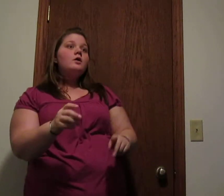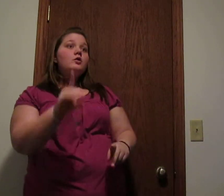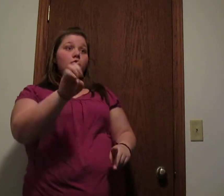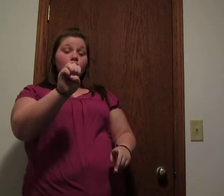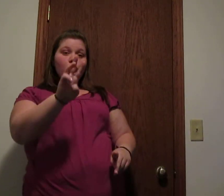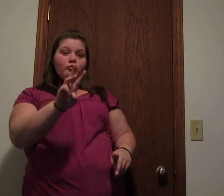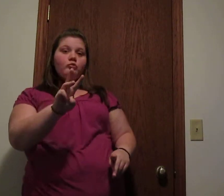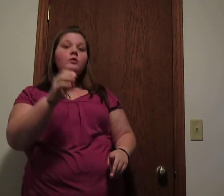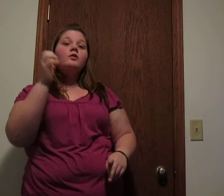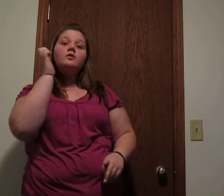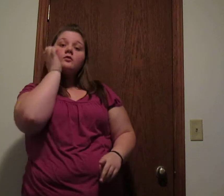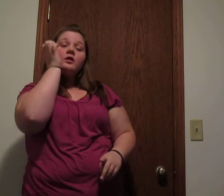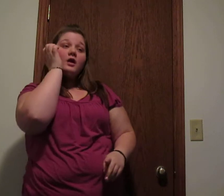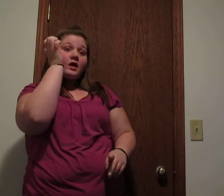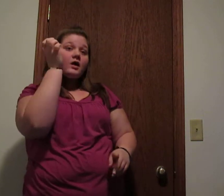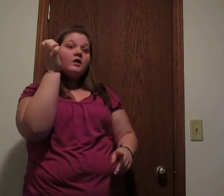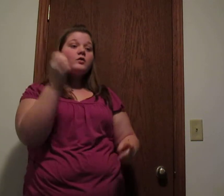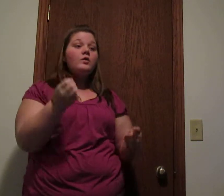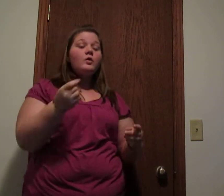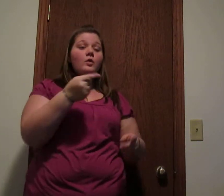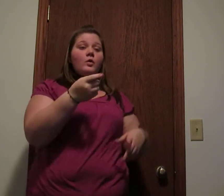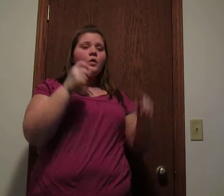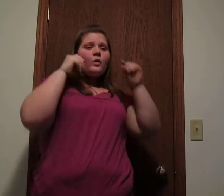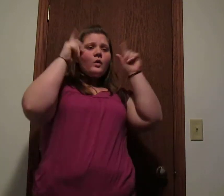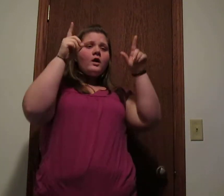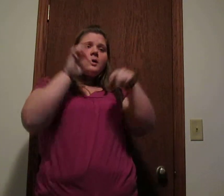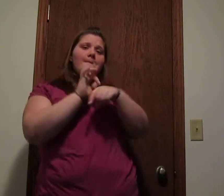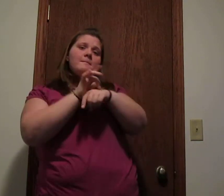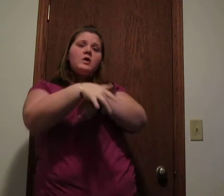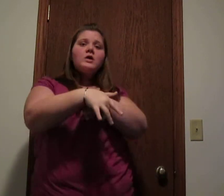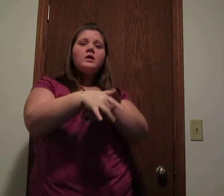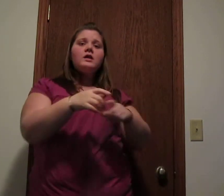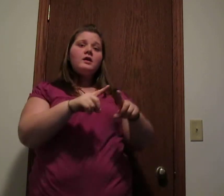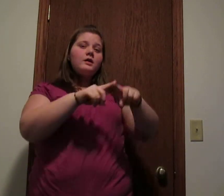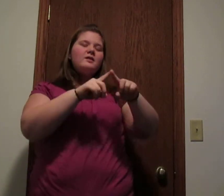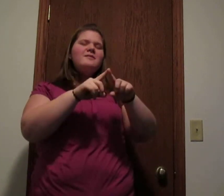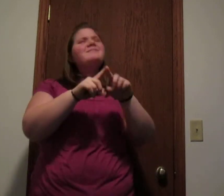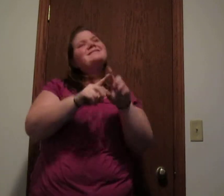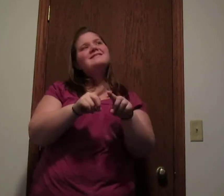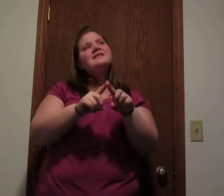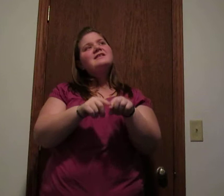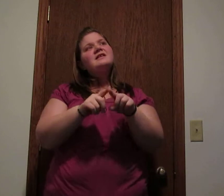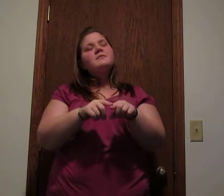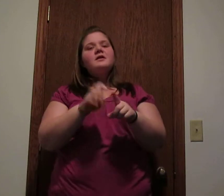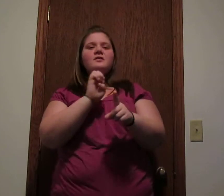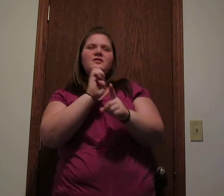early, and it depends on the environmental situation, and take off your socks and shoes and